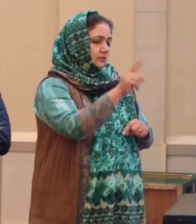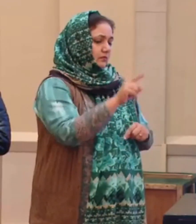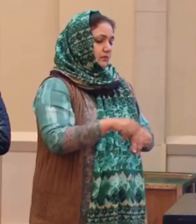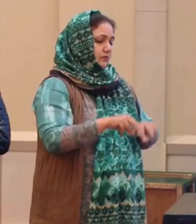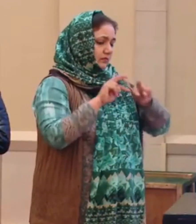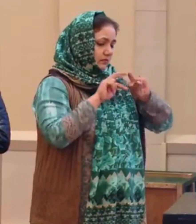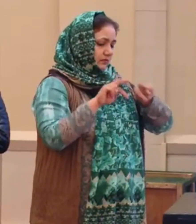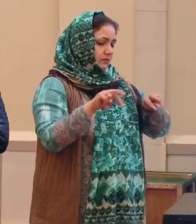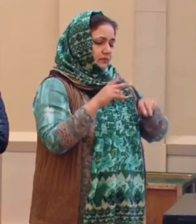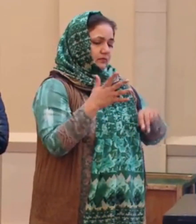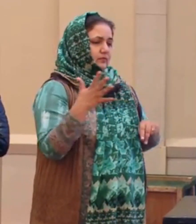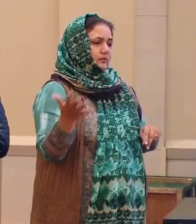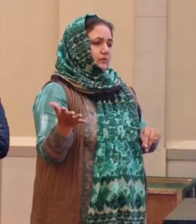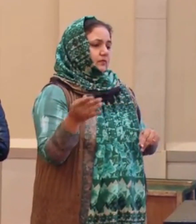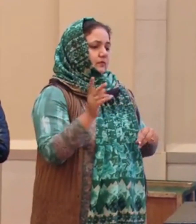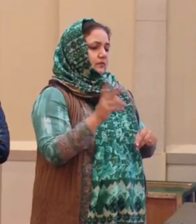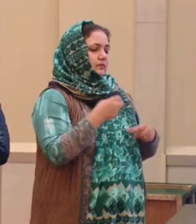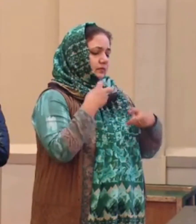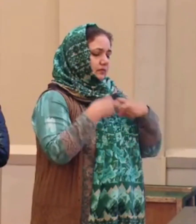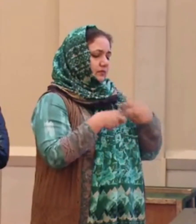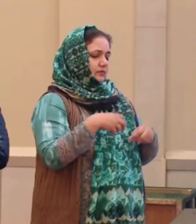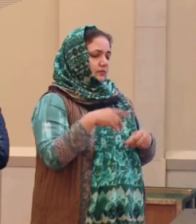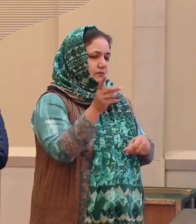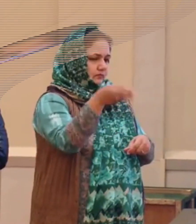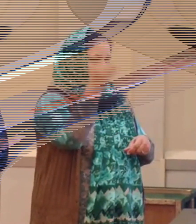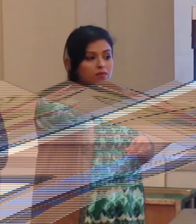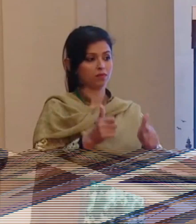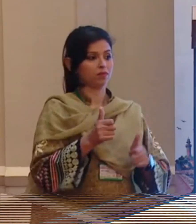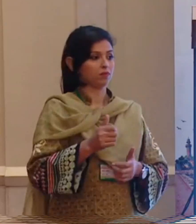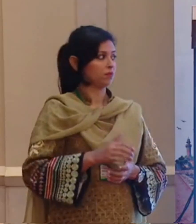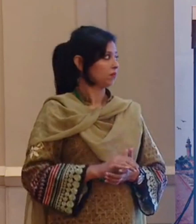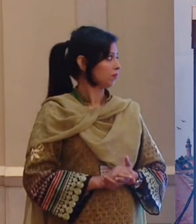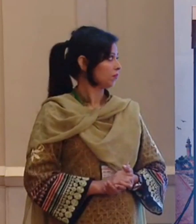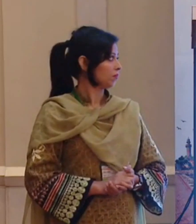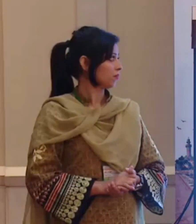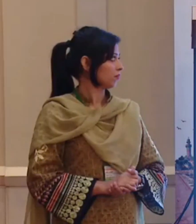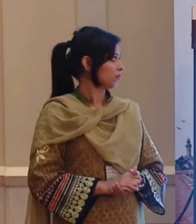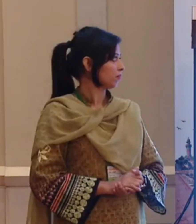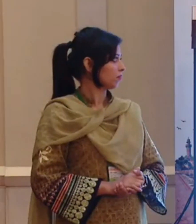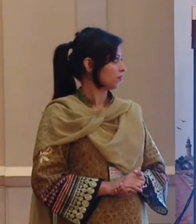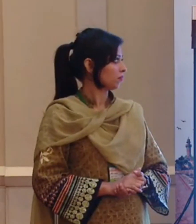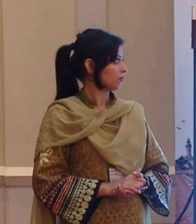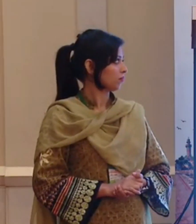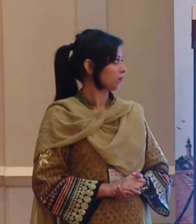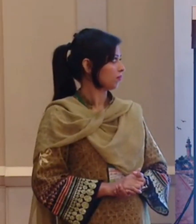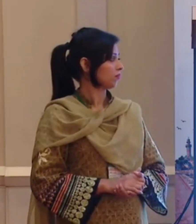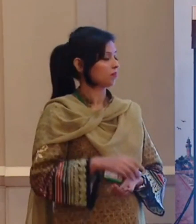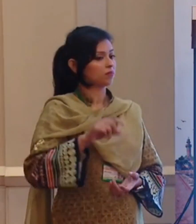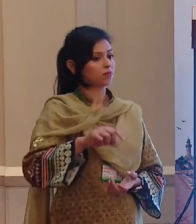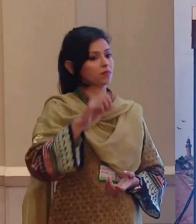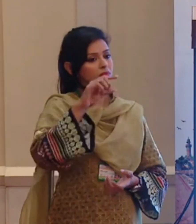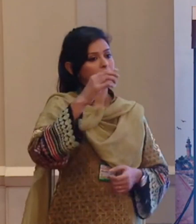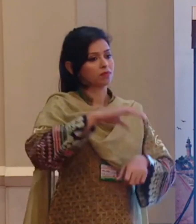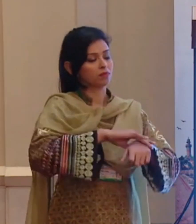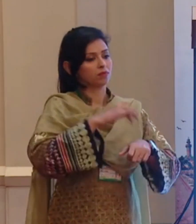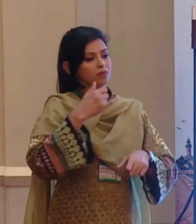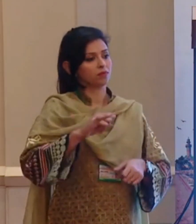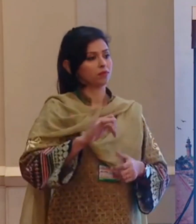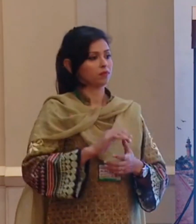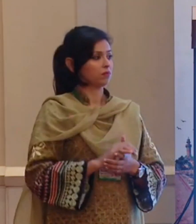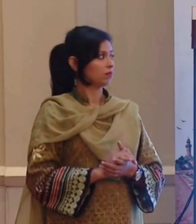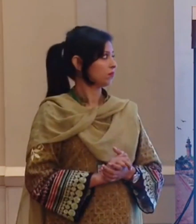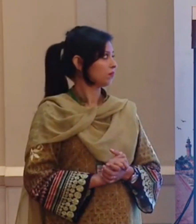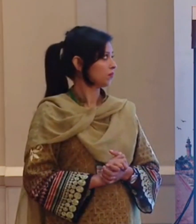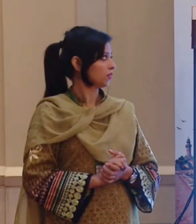laryngoscopy, you should refer these patients to people who can do a laryngoscopy. If the cartilage is not available, it's